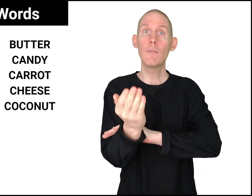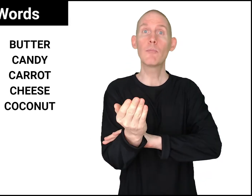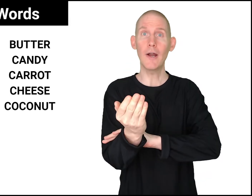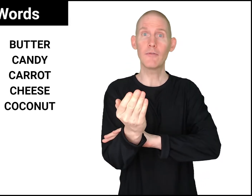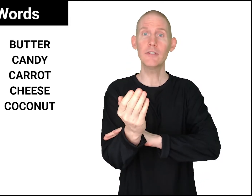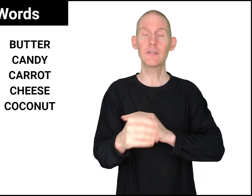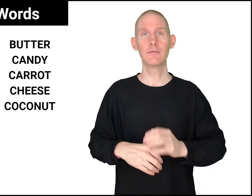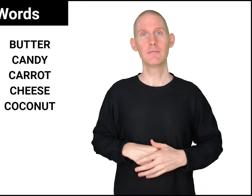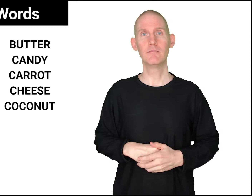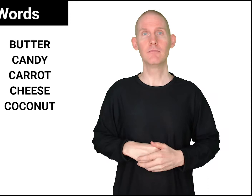breakfast,